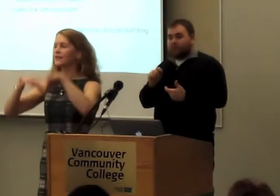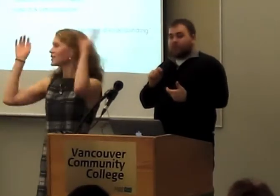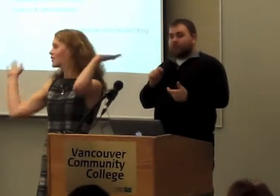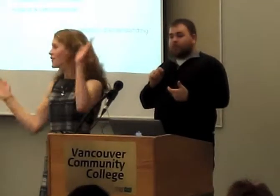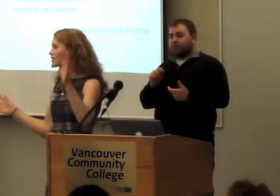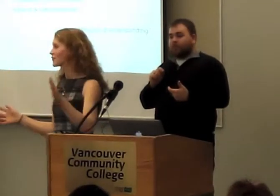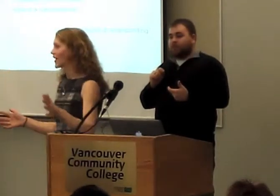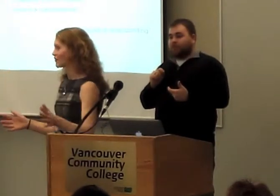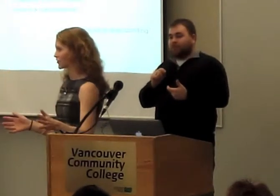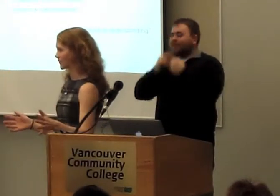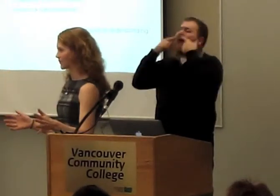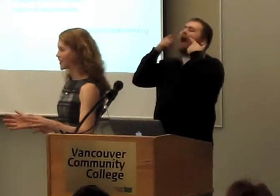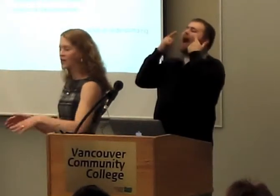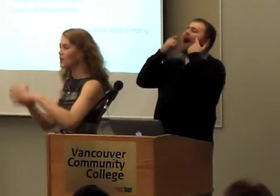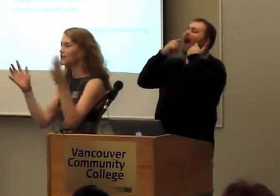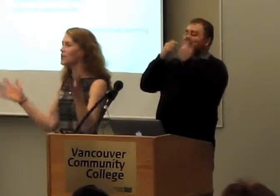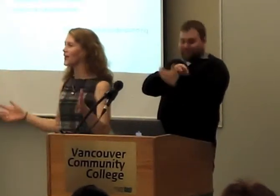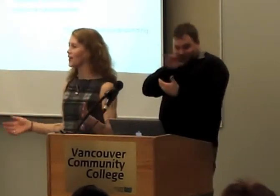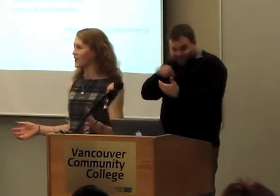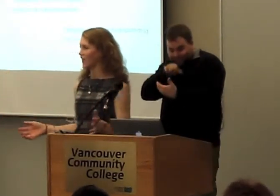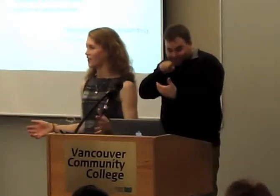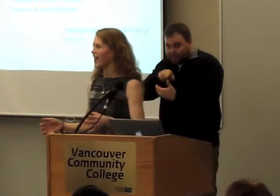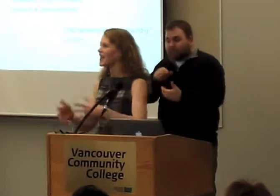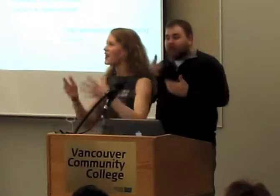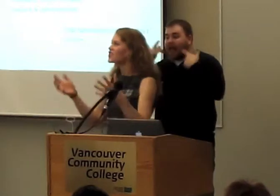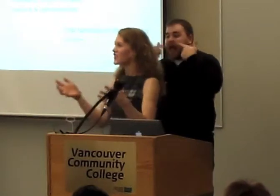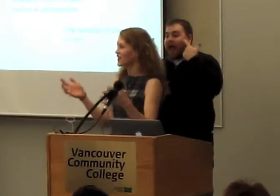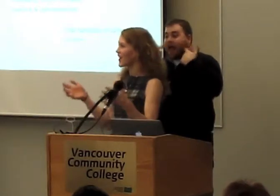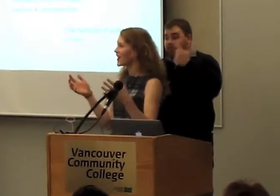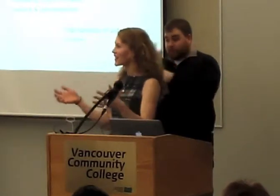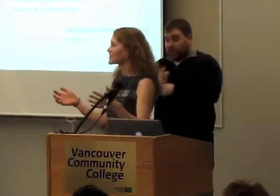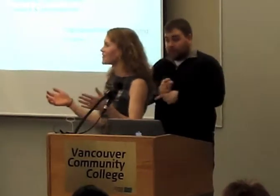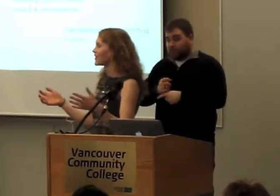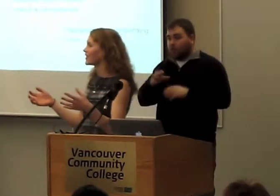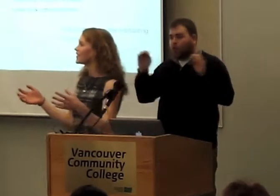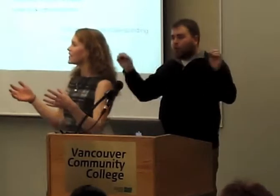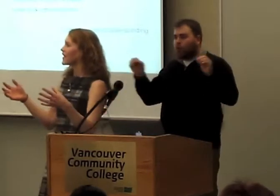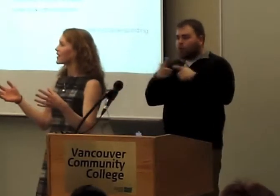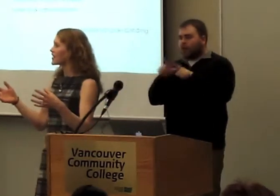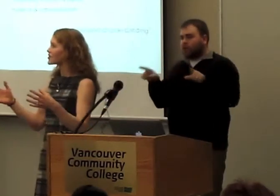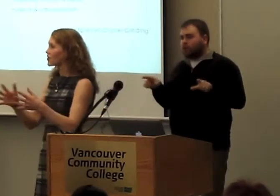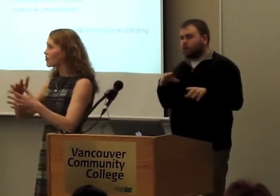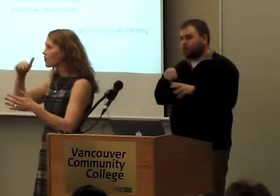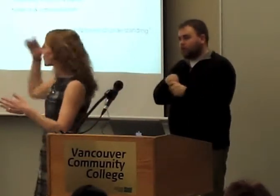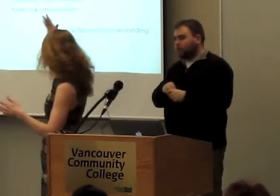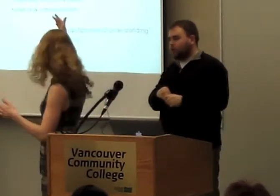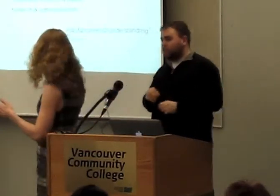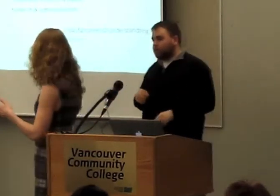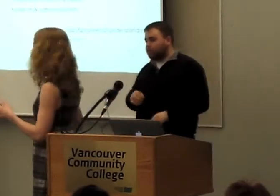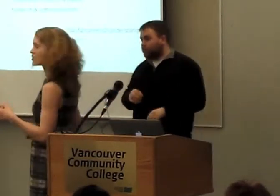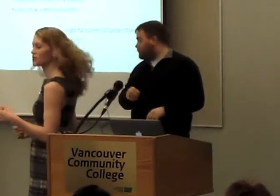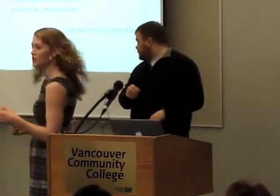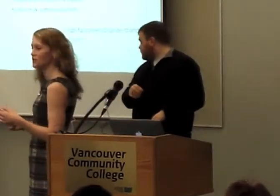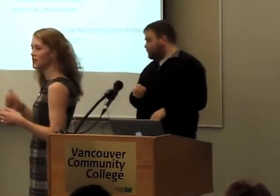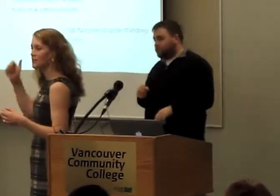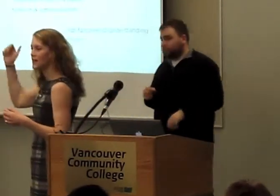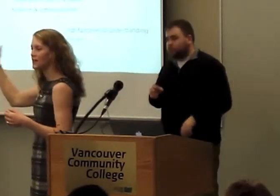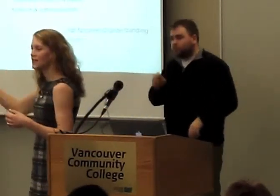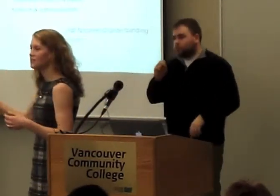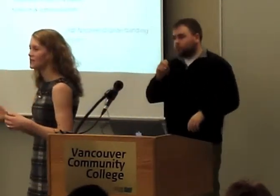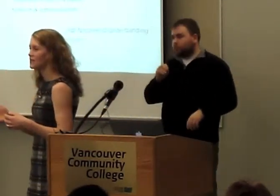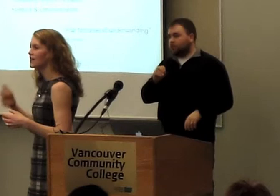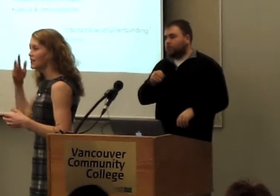Bing, just fits of laughter. Now what's going on there? That activity engages a whole host of these tools.